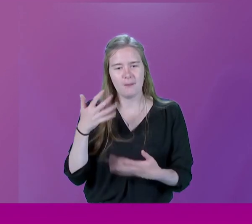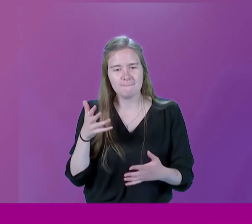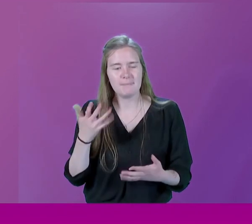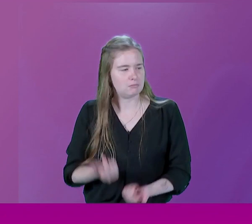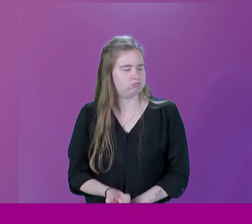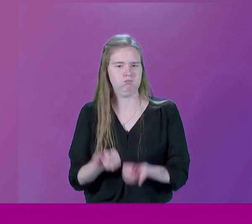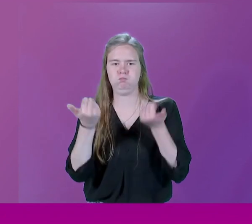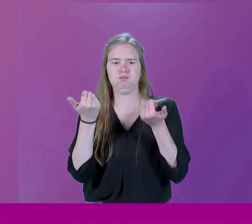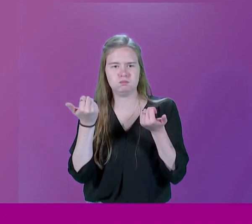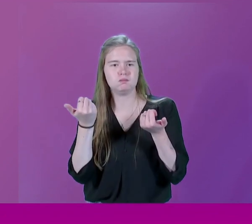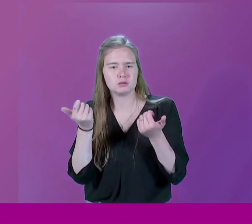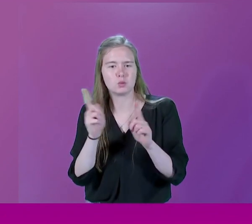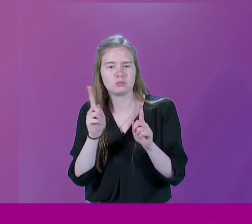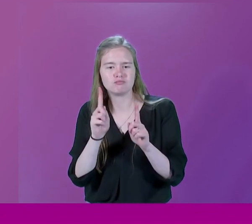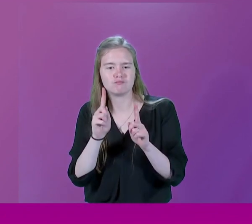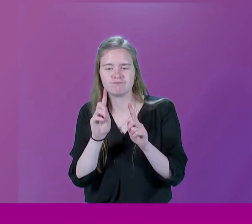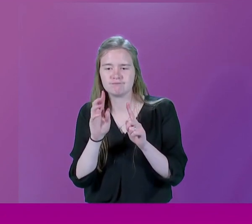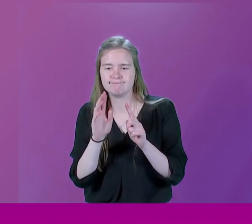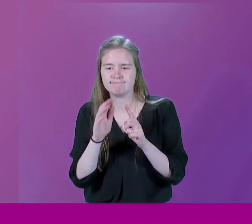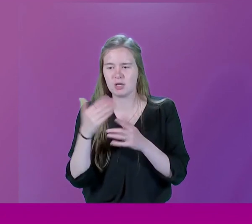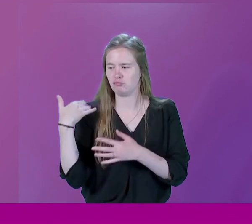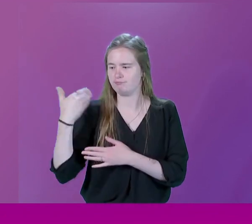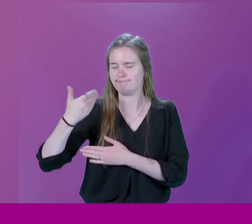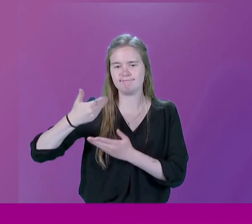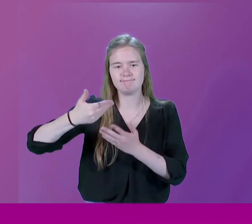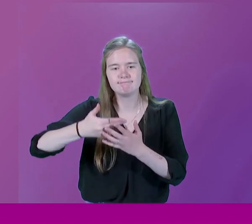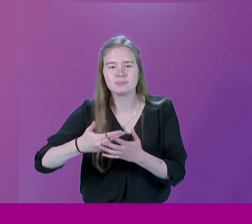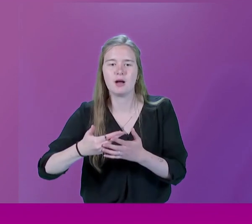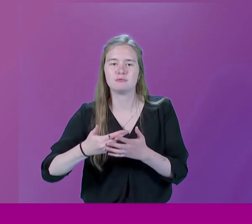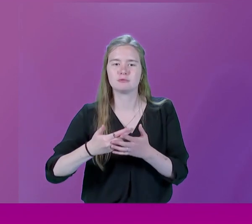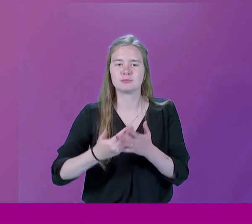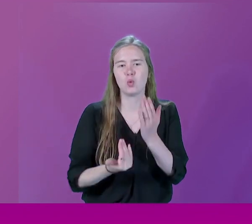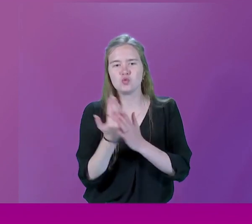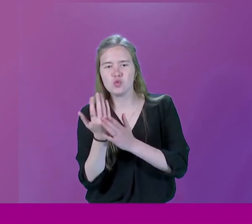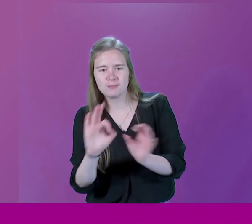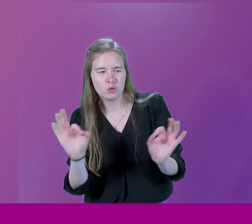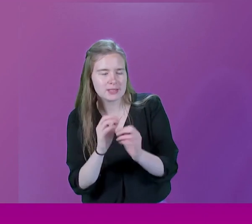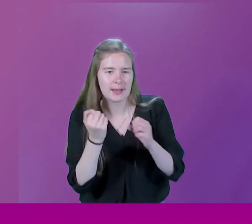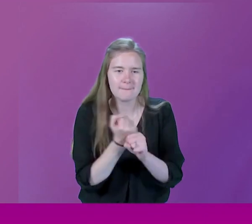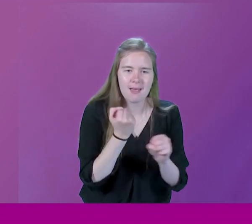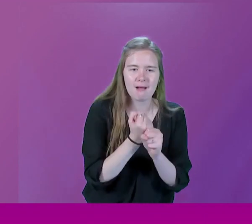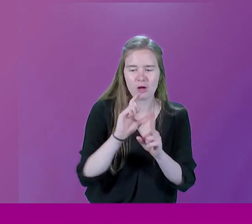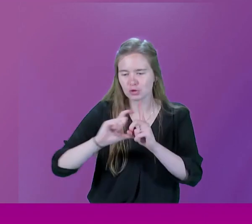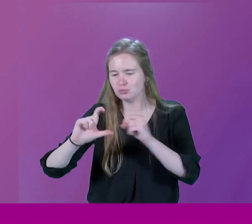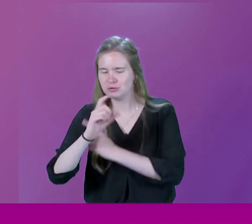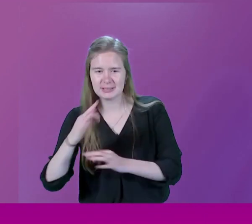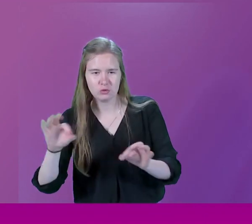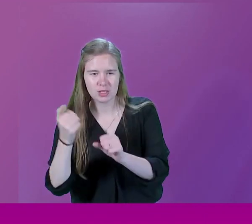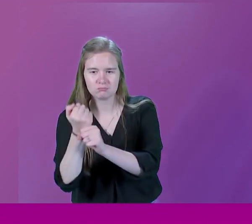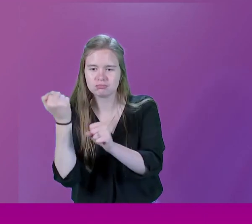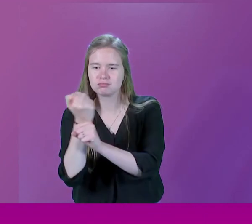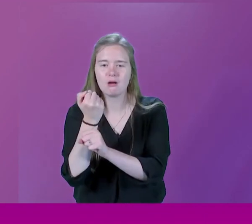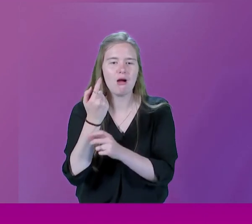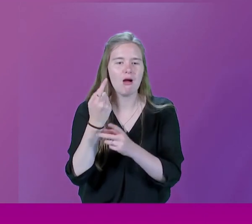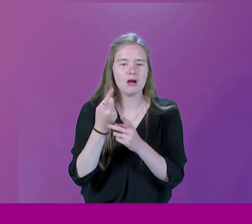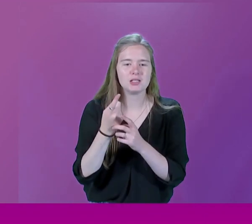very good record, I would say, of amateur music making, of community music making,